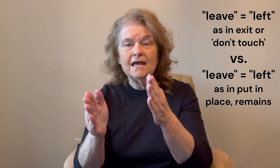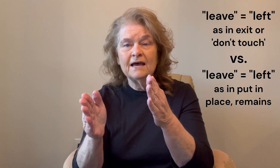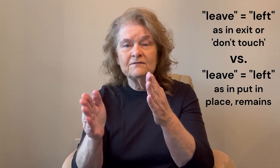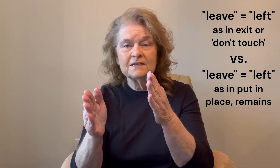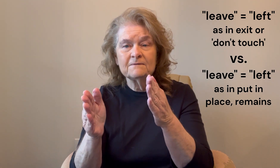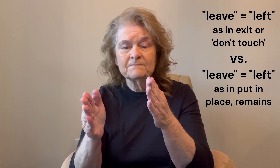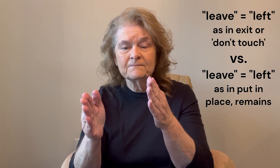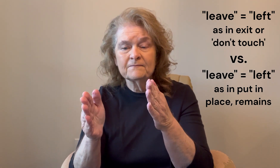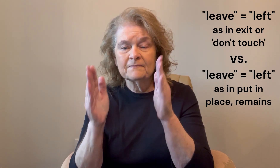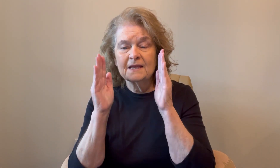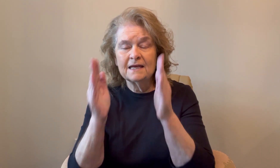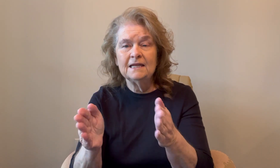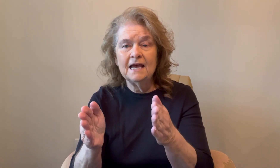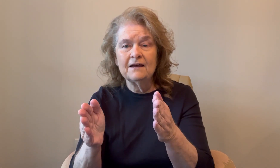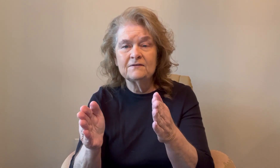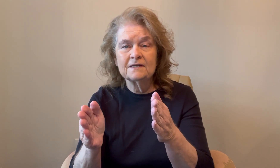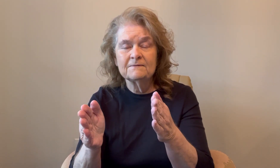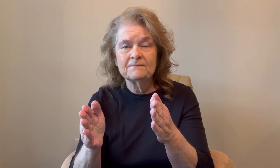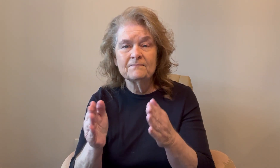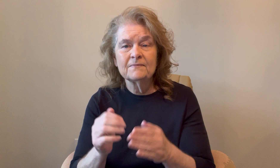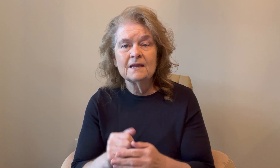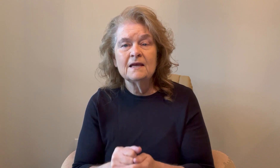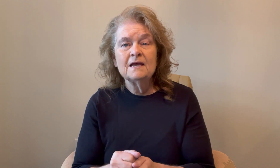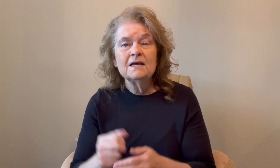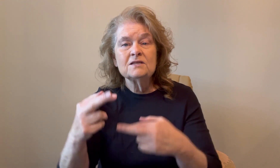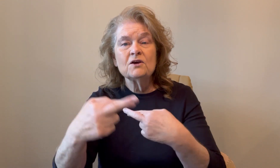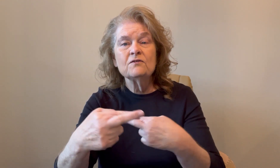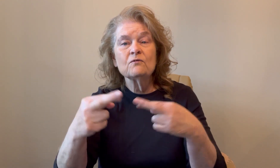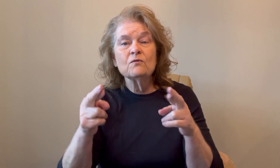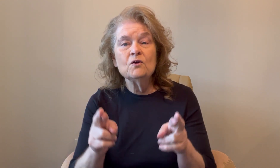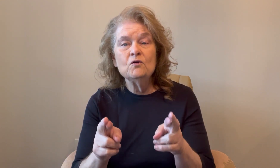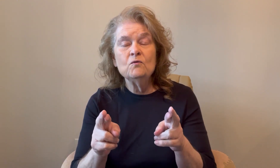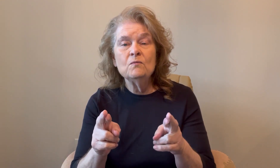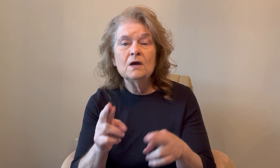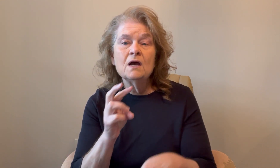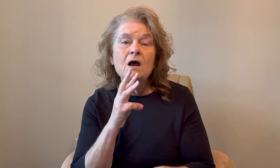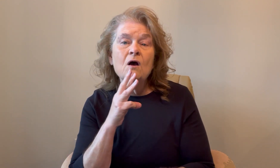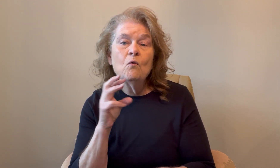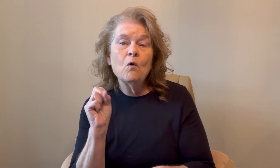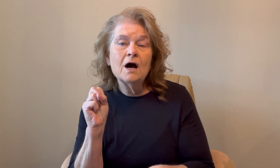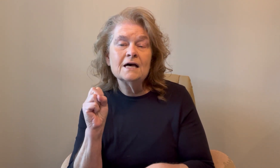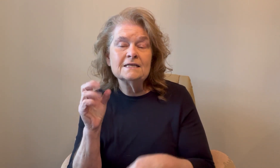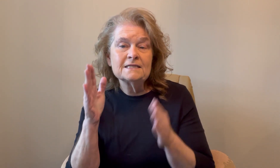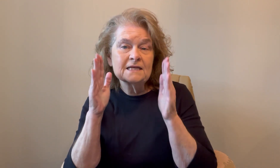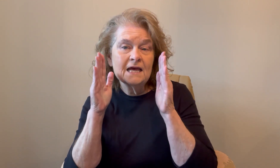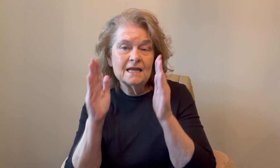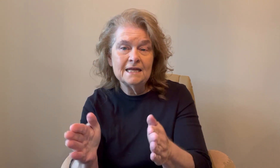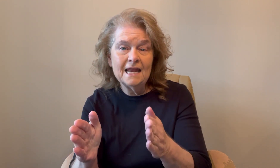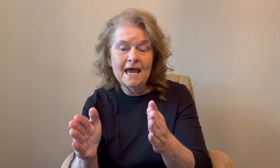left, left. So the room was